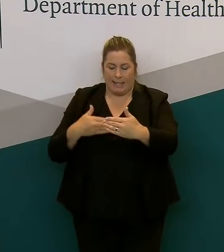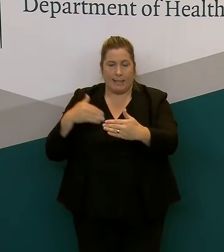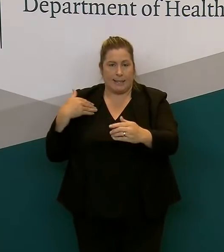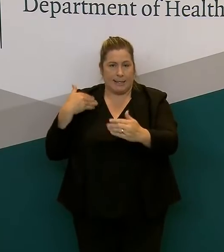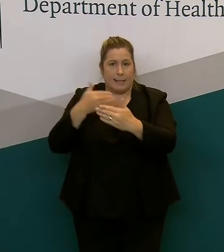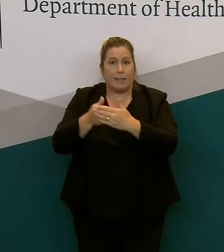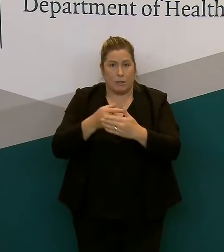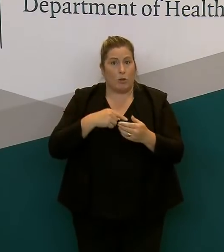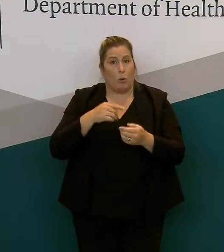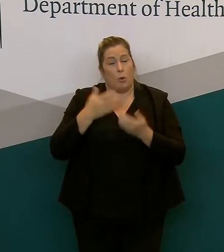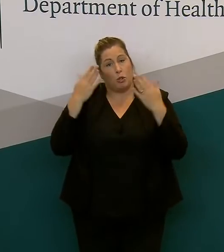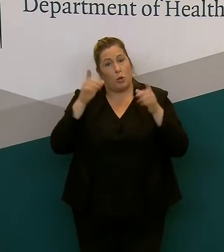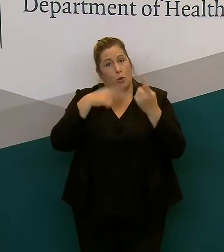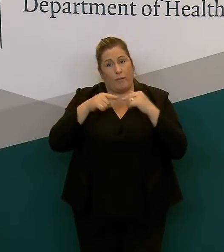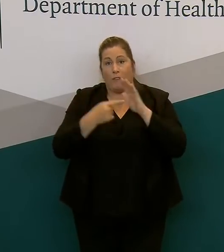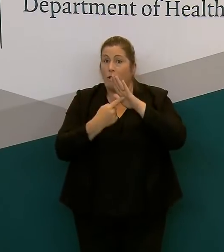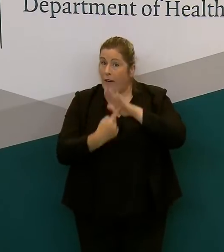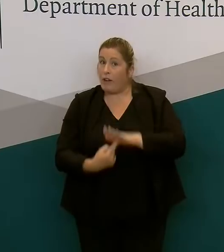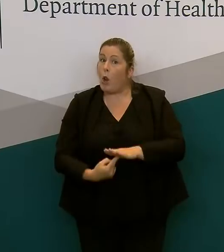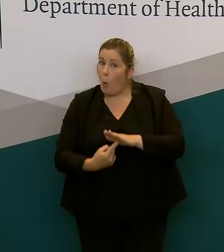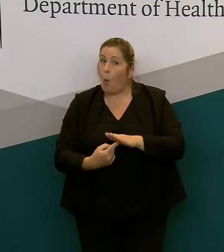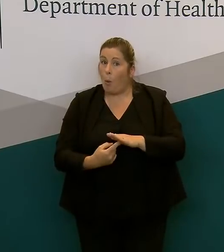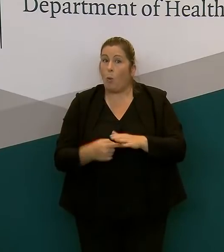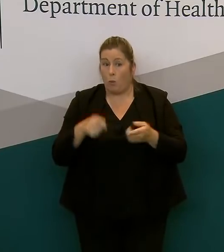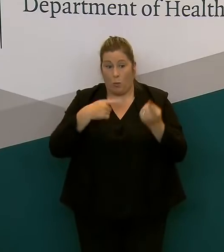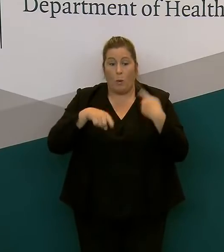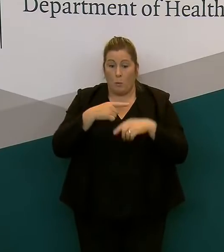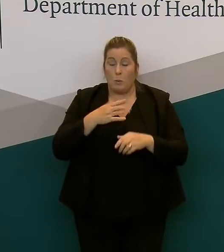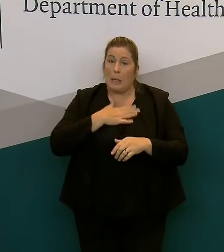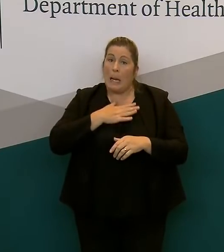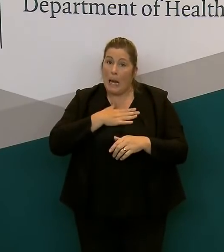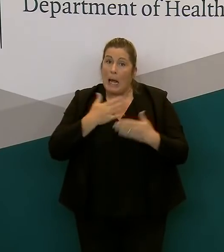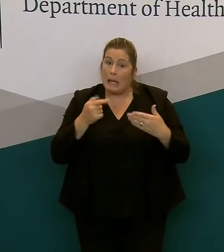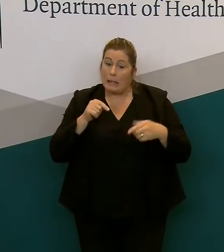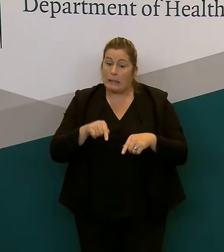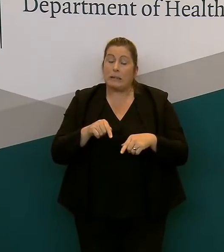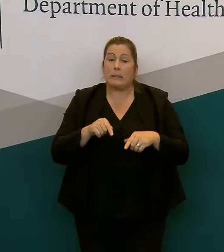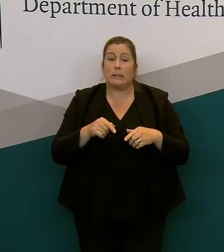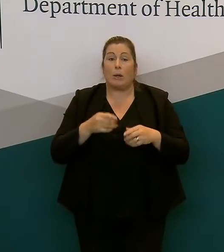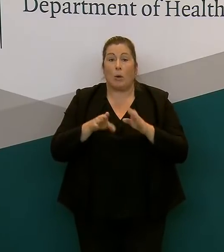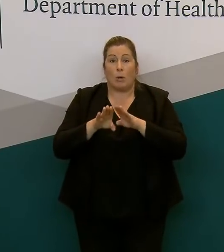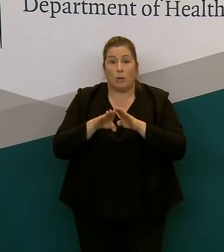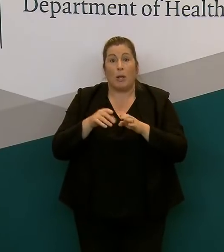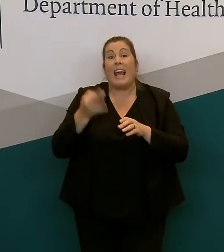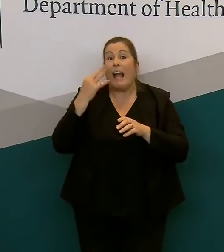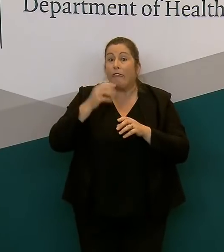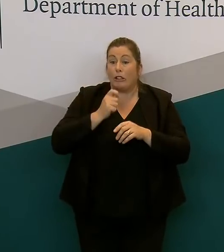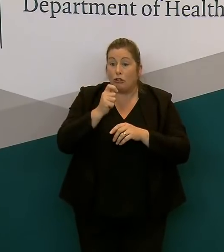shows that we're at a very, very low level. What we'd like to be in is in a position where we can have, with